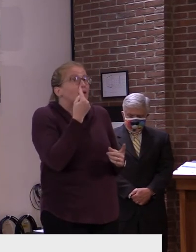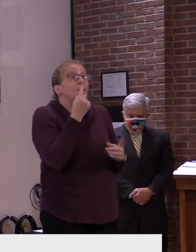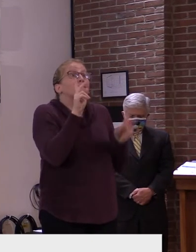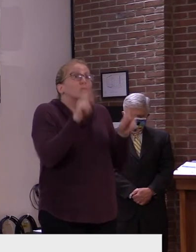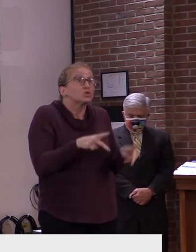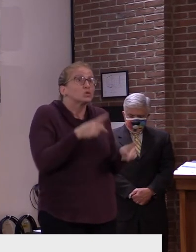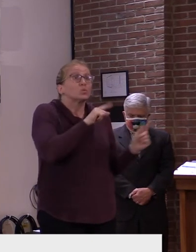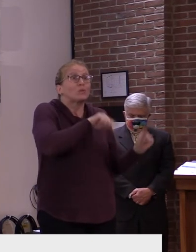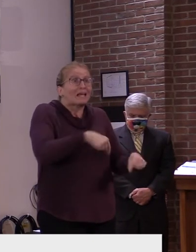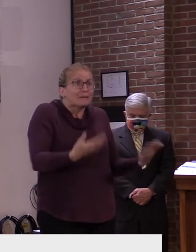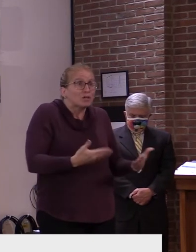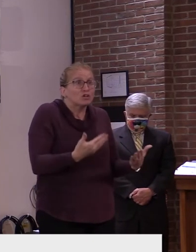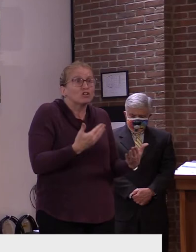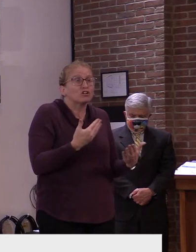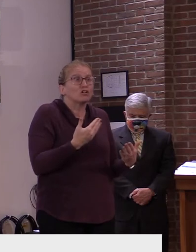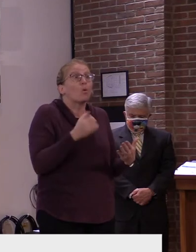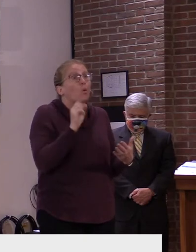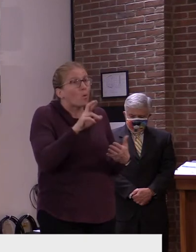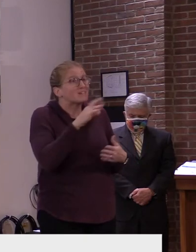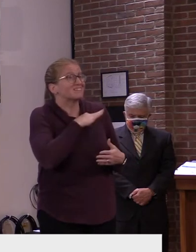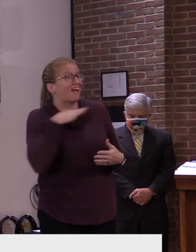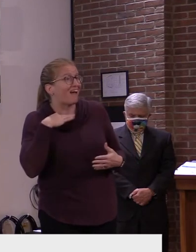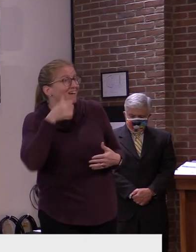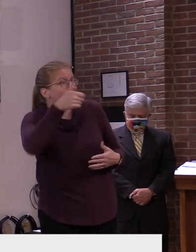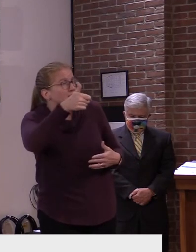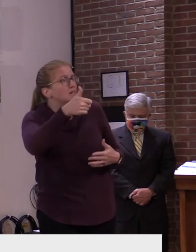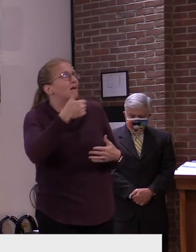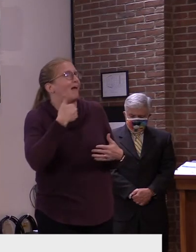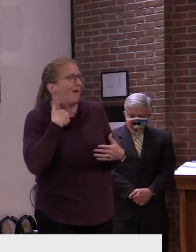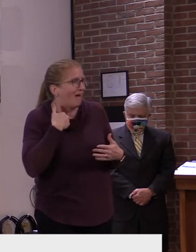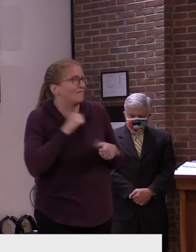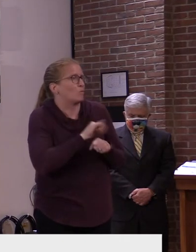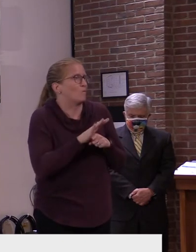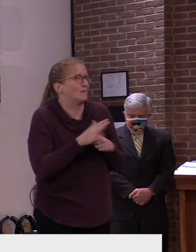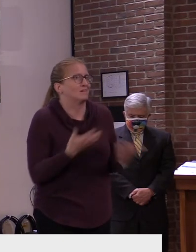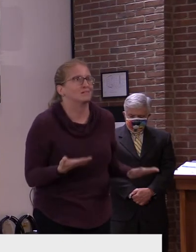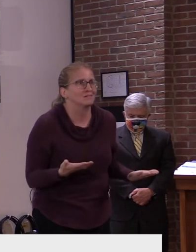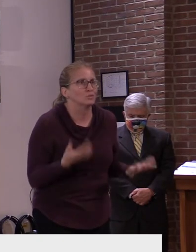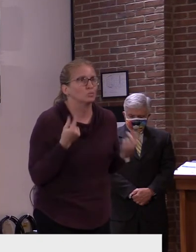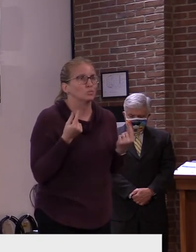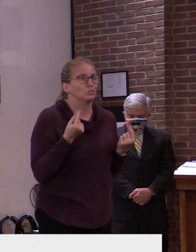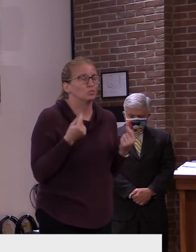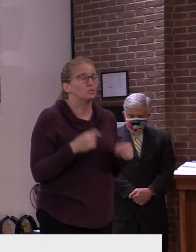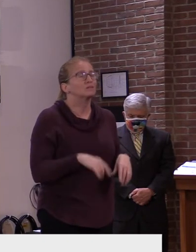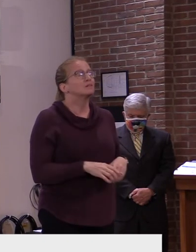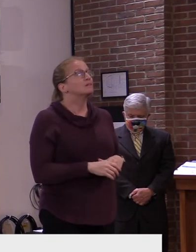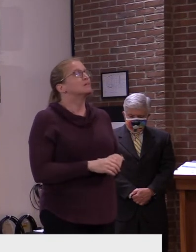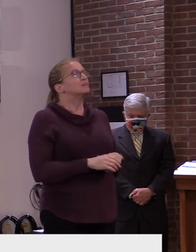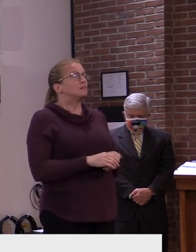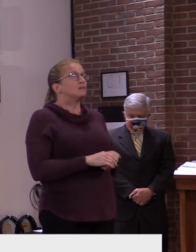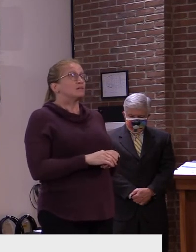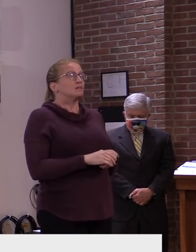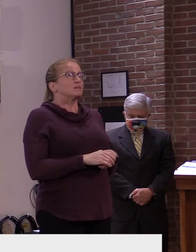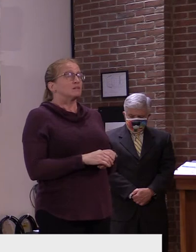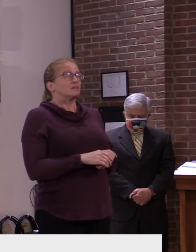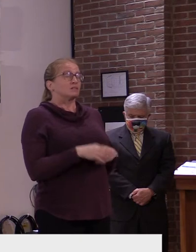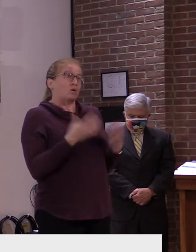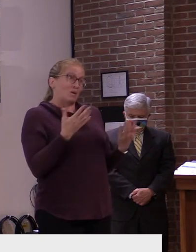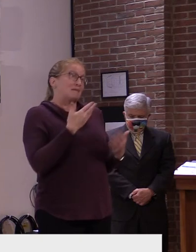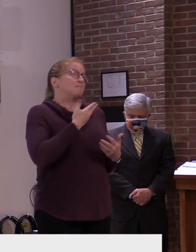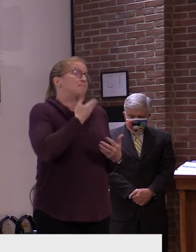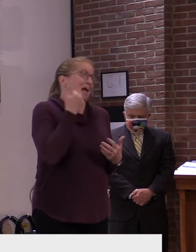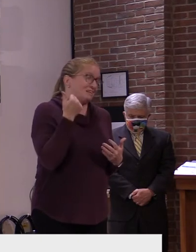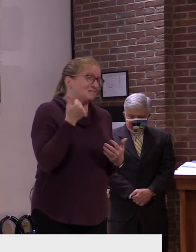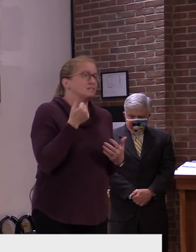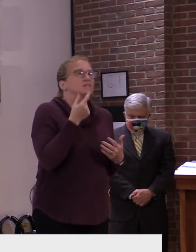business or an employee has tested positive for COVID? And the best advice, is, as Dr. Levine said, is if